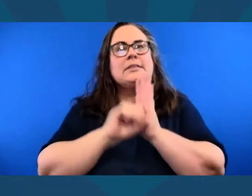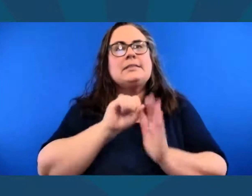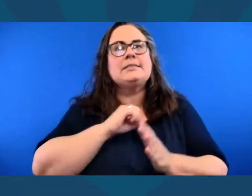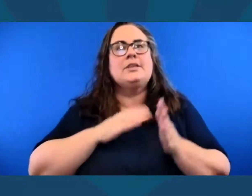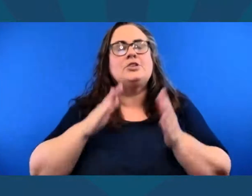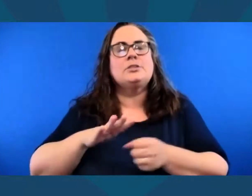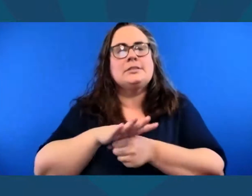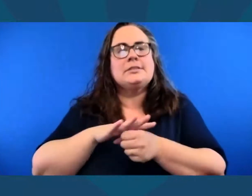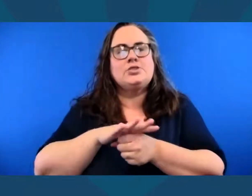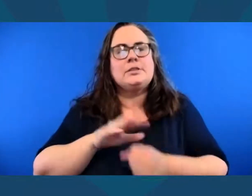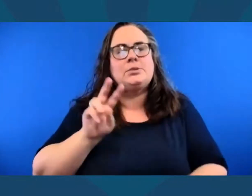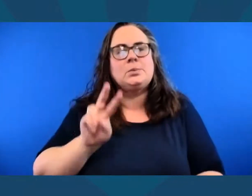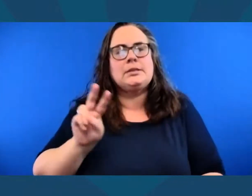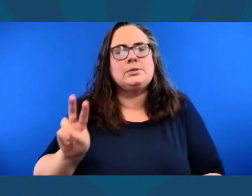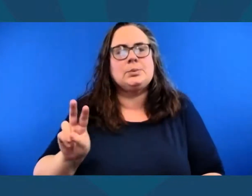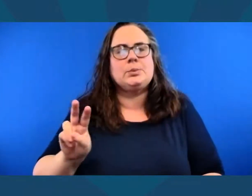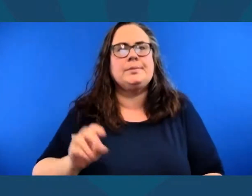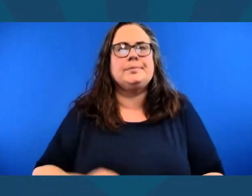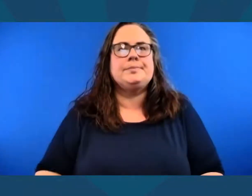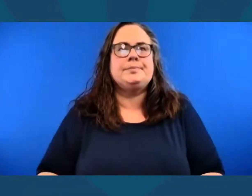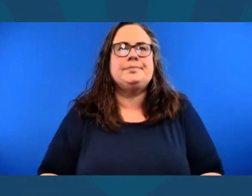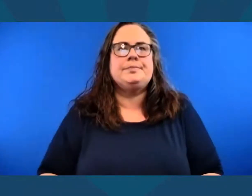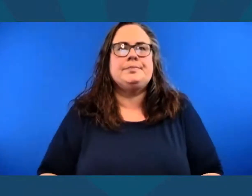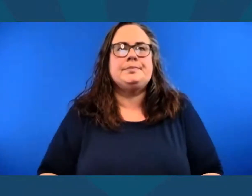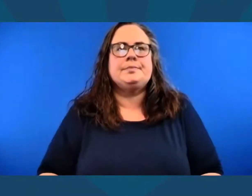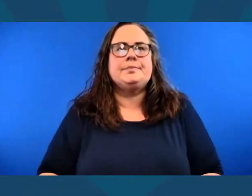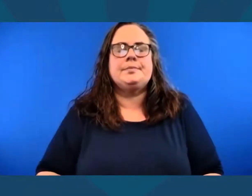Candidates for State Senator, District 22.